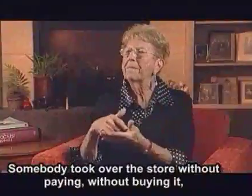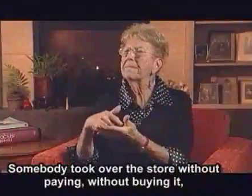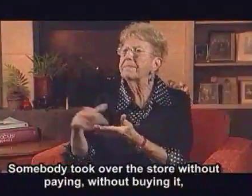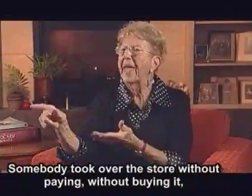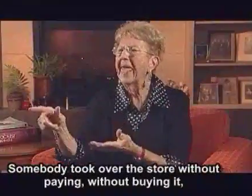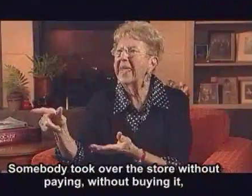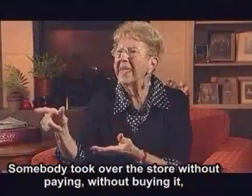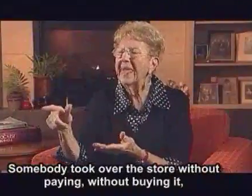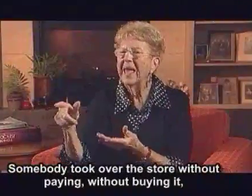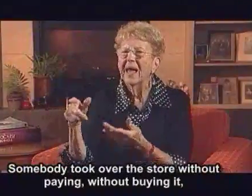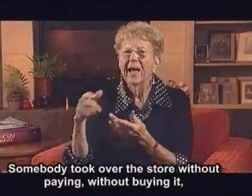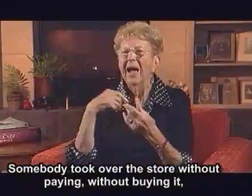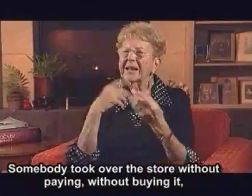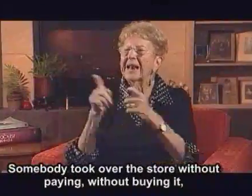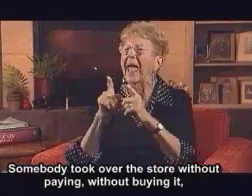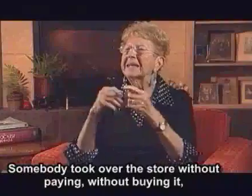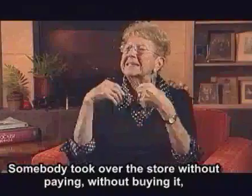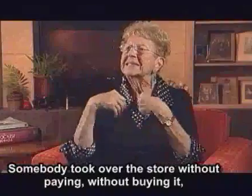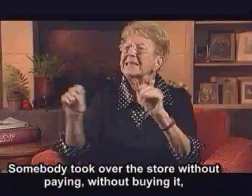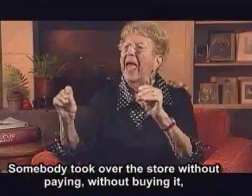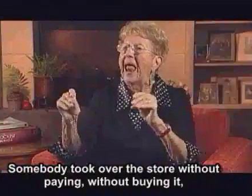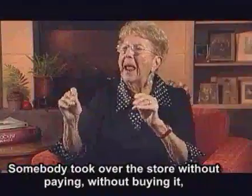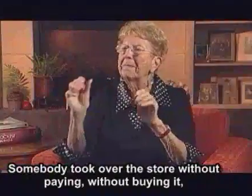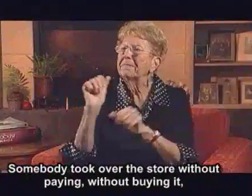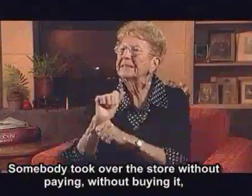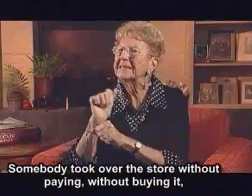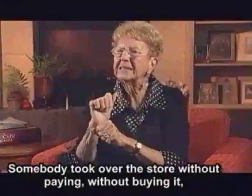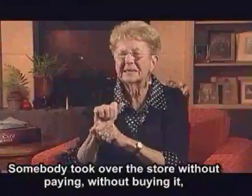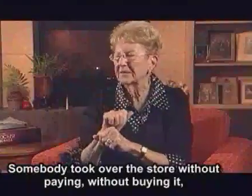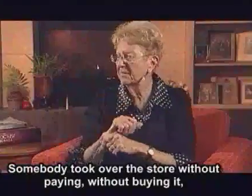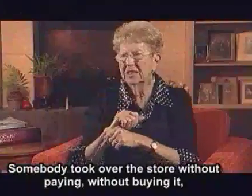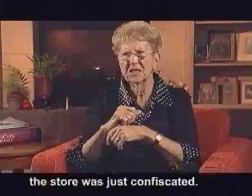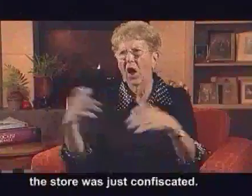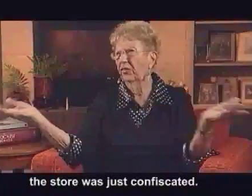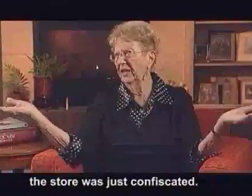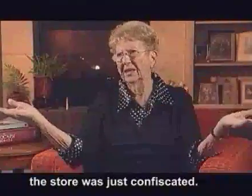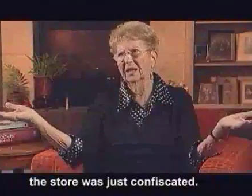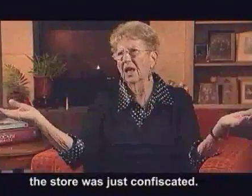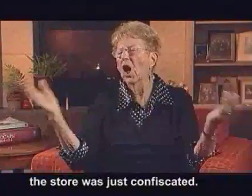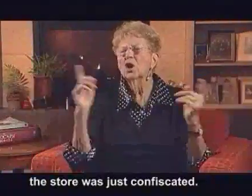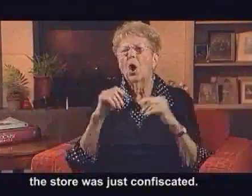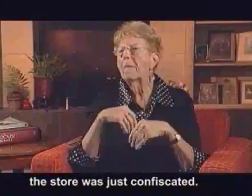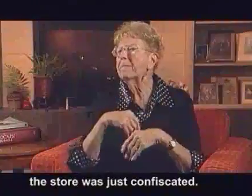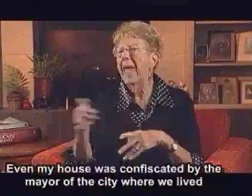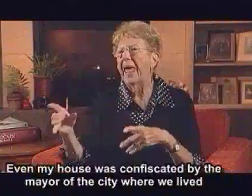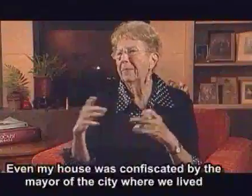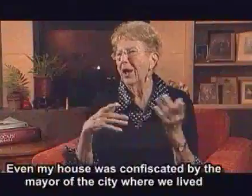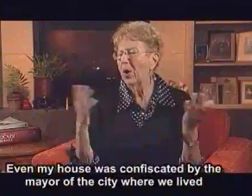Somebody took over the store without paying, without buying it. The store was just confiscated.